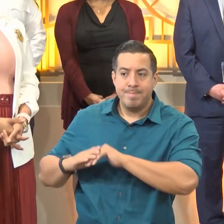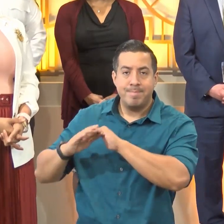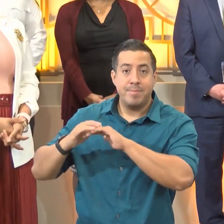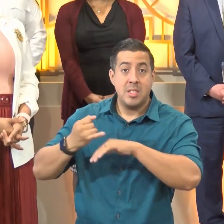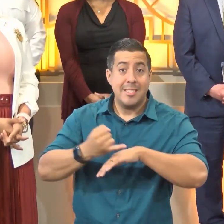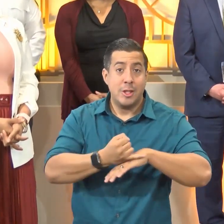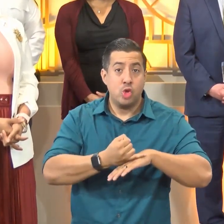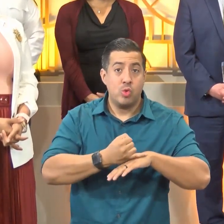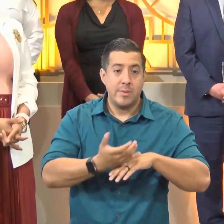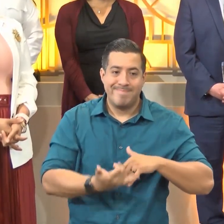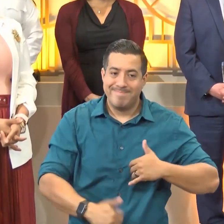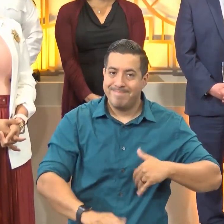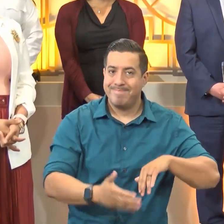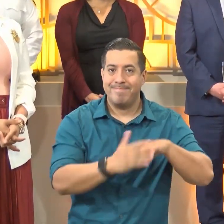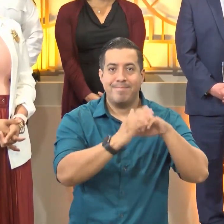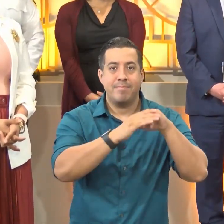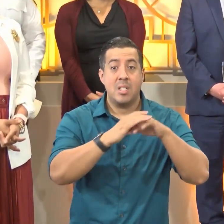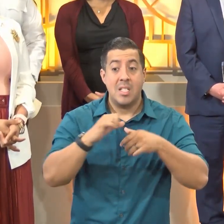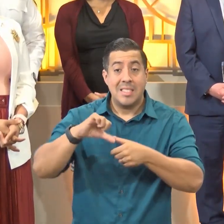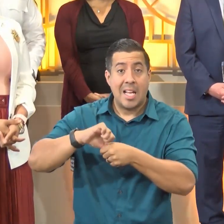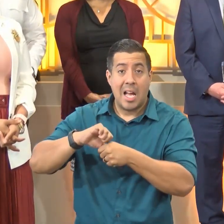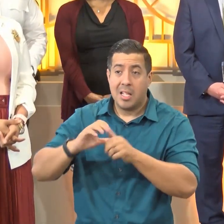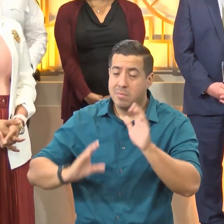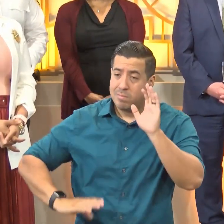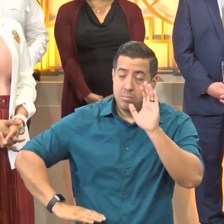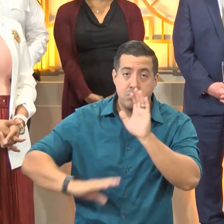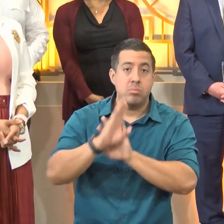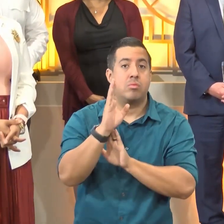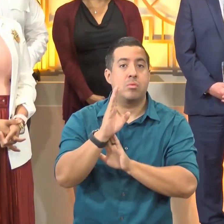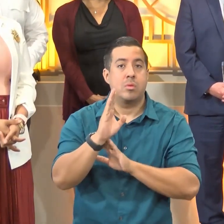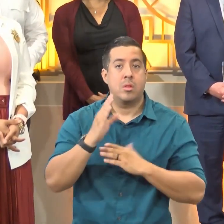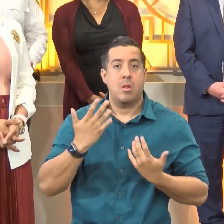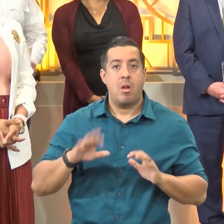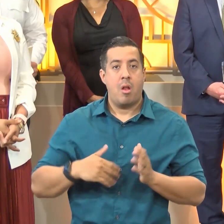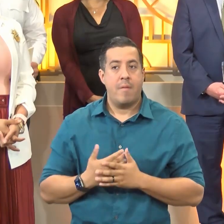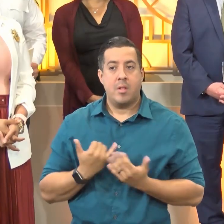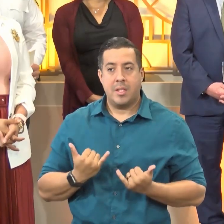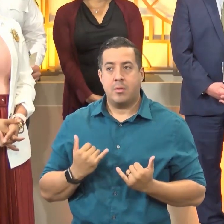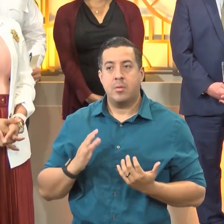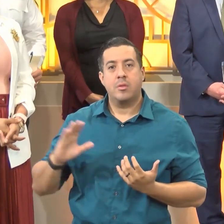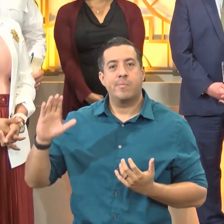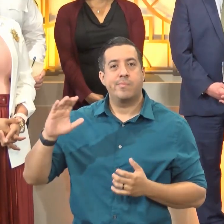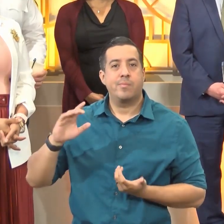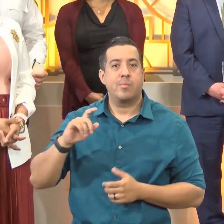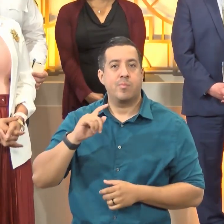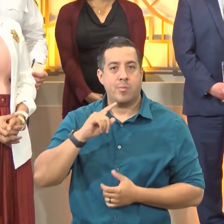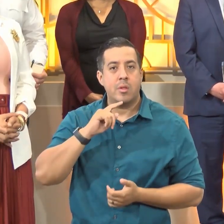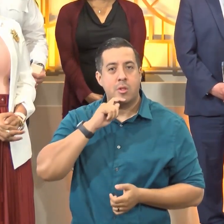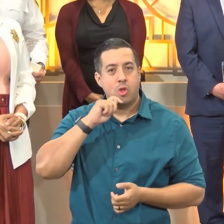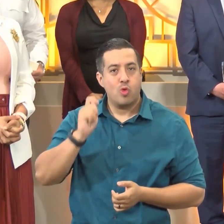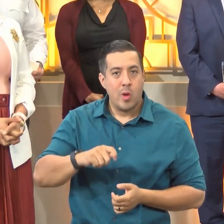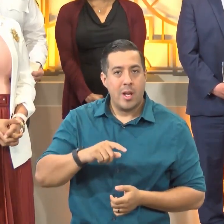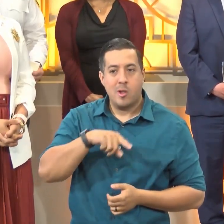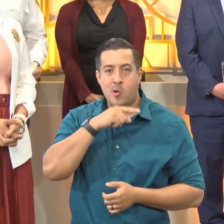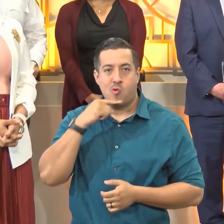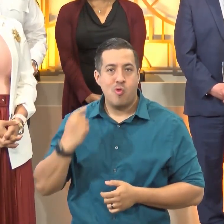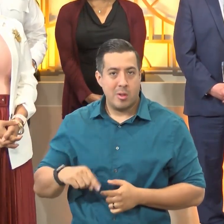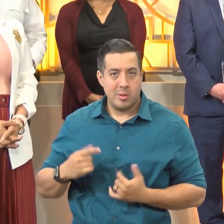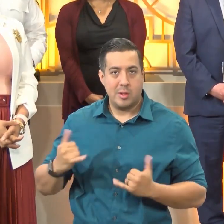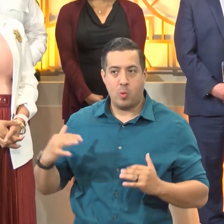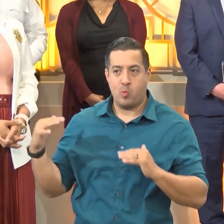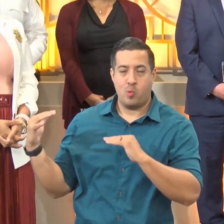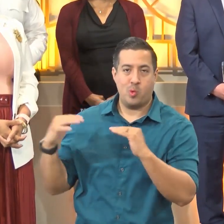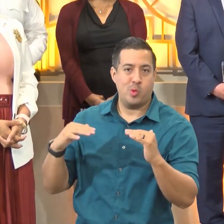on the rise, gas prices soaring, and global unrest with the Russia-Ukraine war. All these